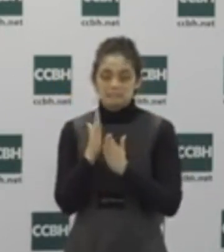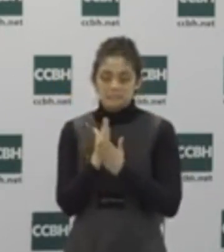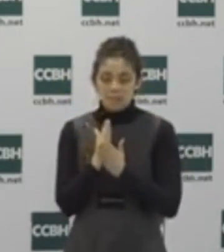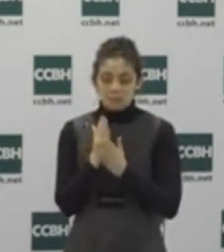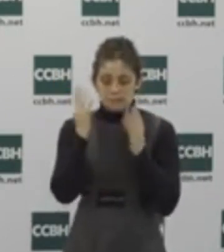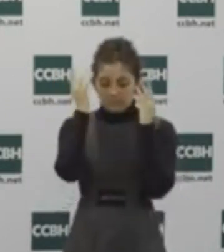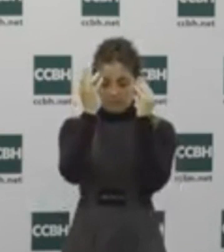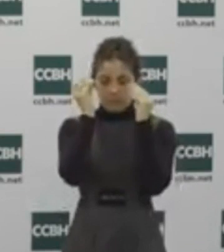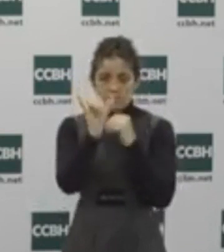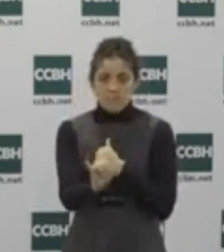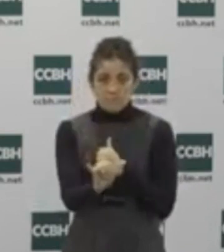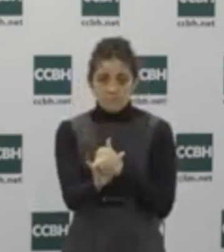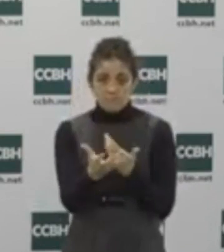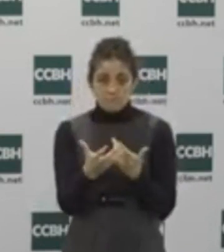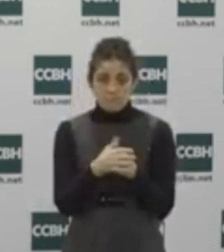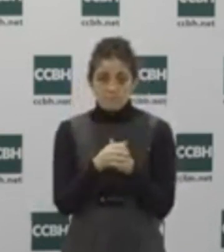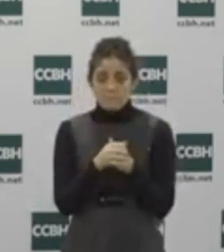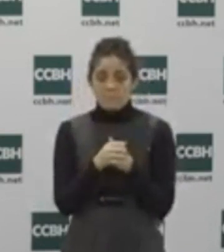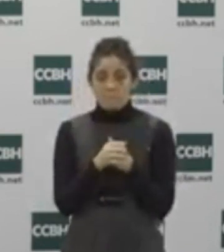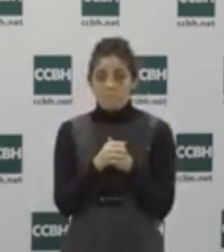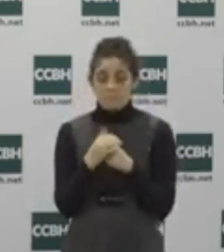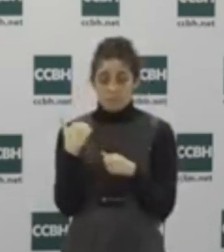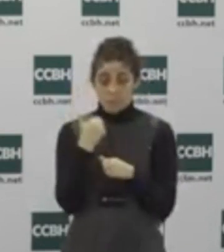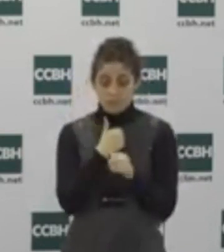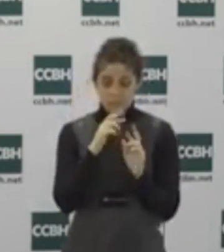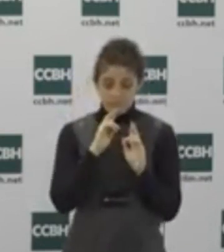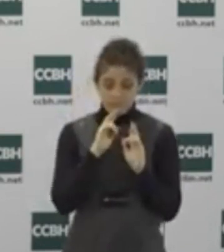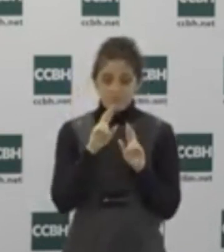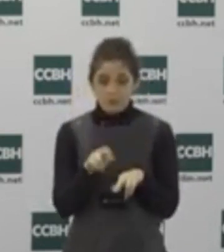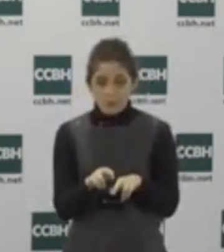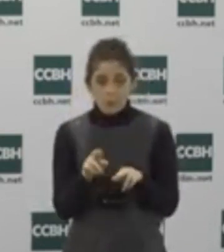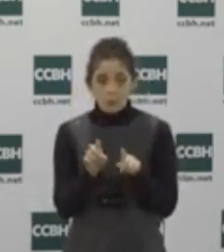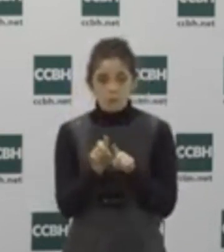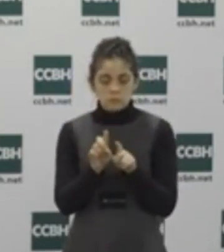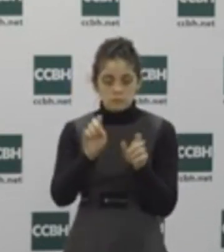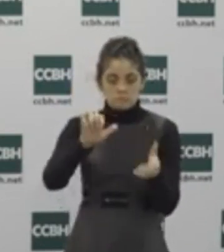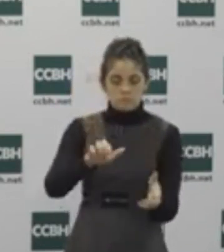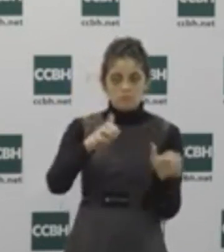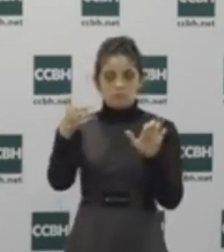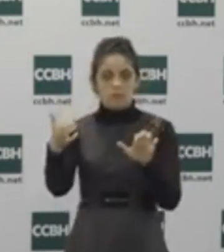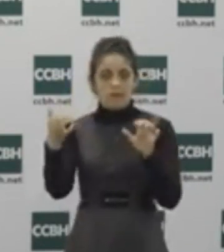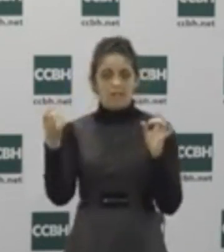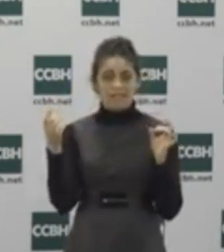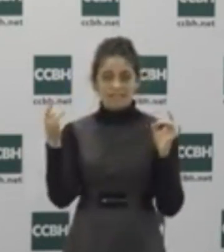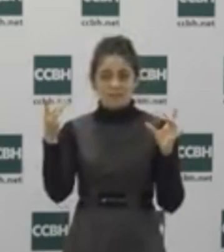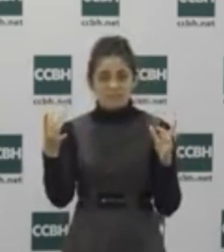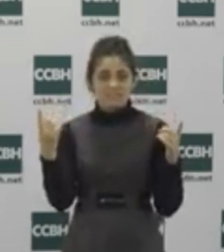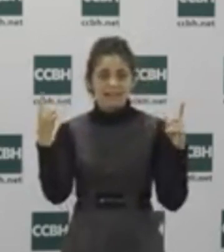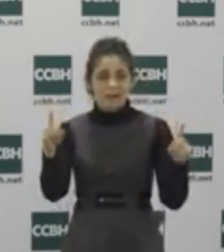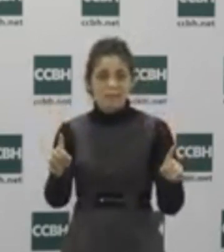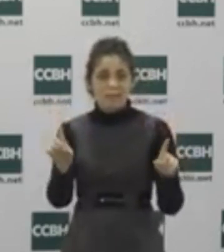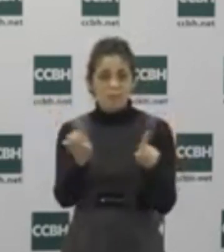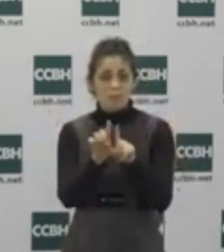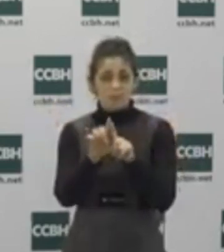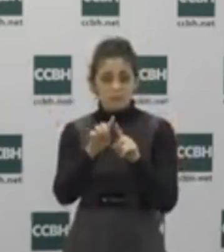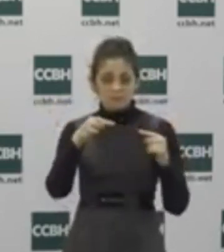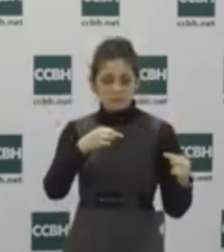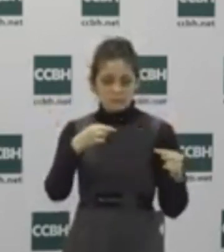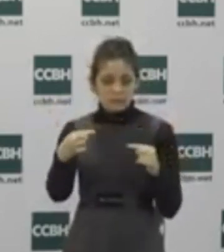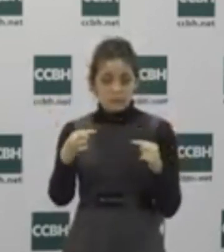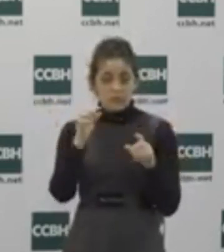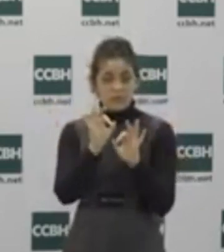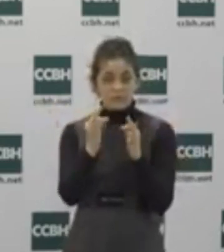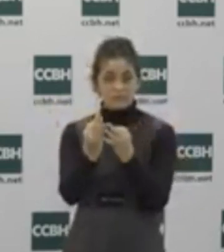recognize that as we respond, the disruptions, the fallout, and some of the difficulties families are